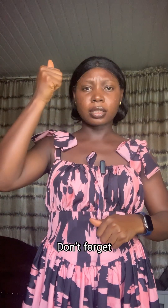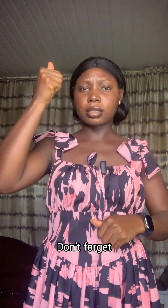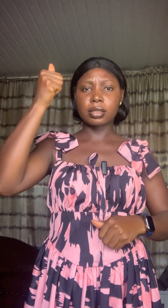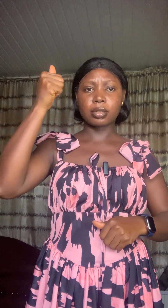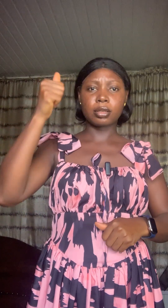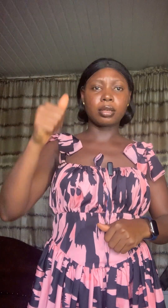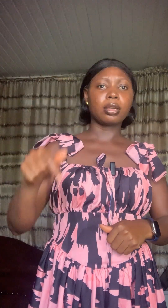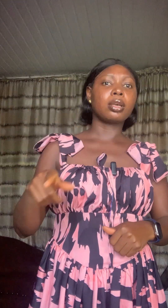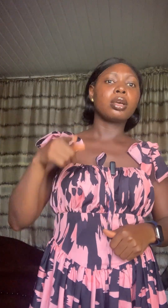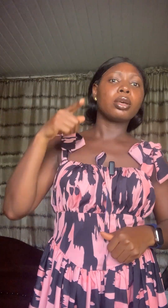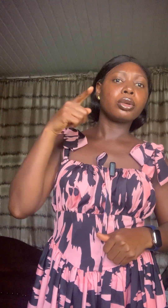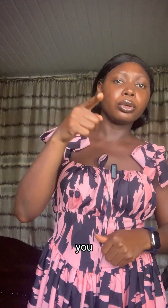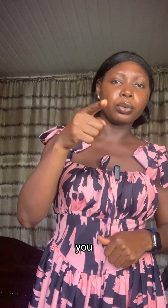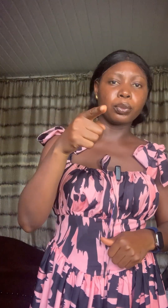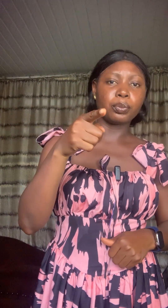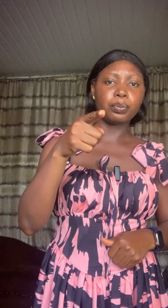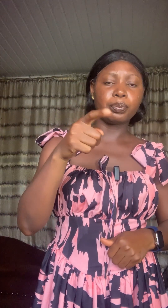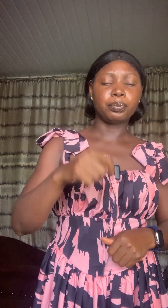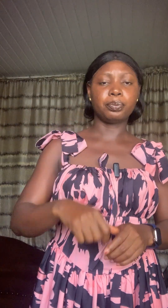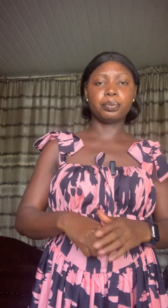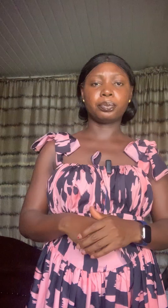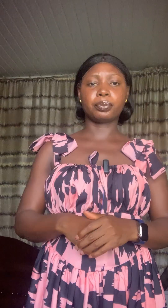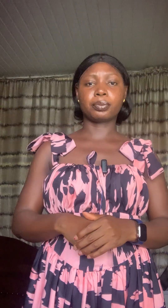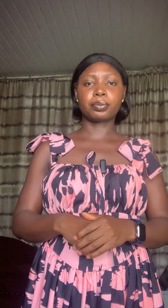forgets you.